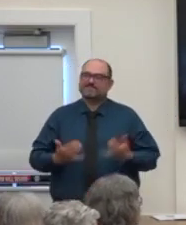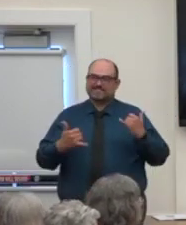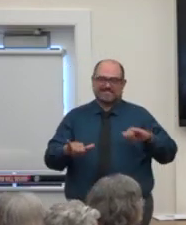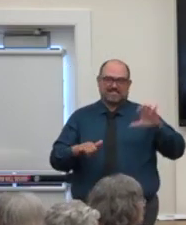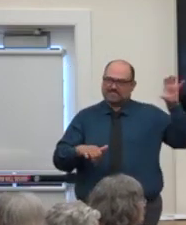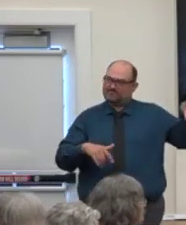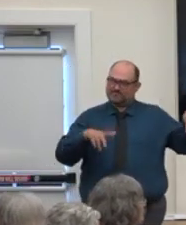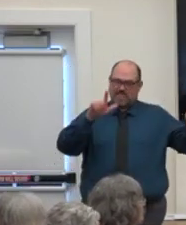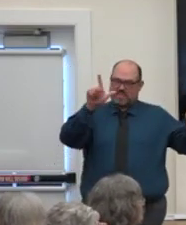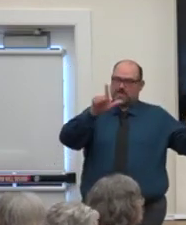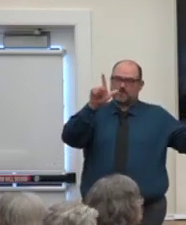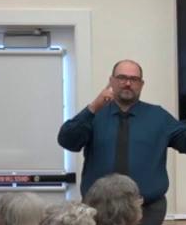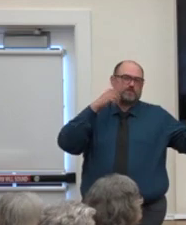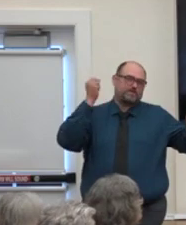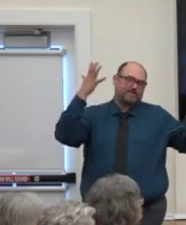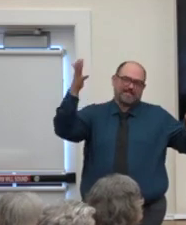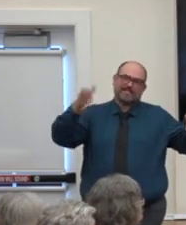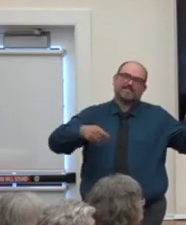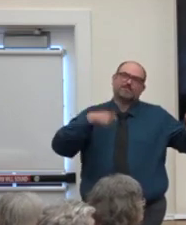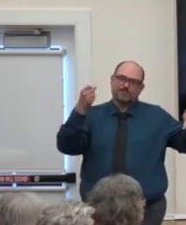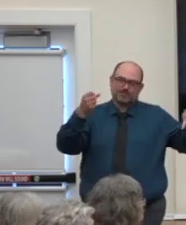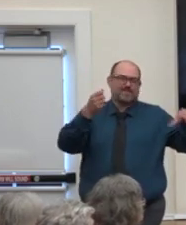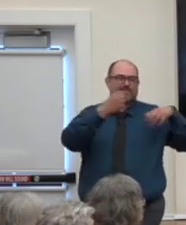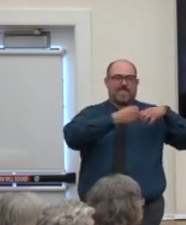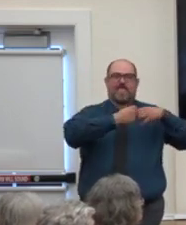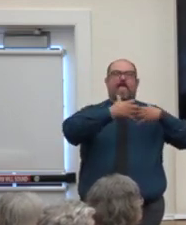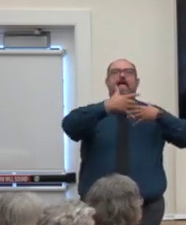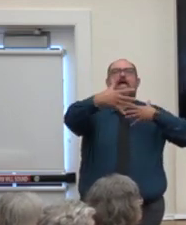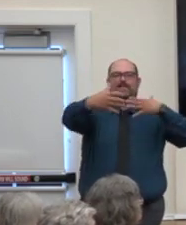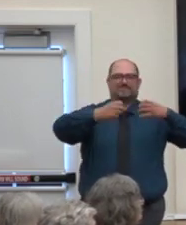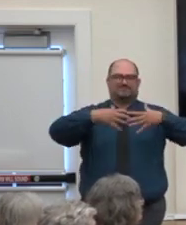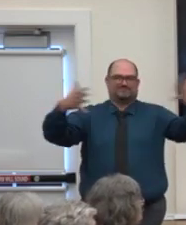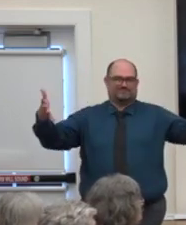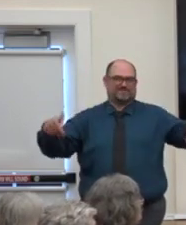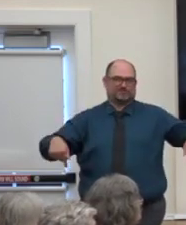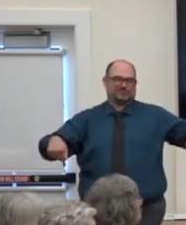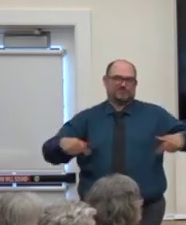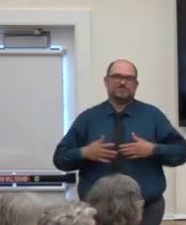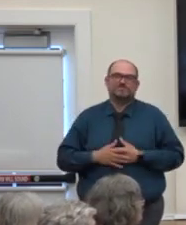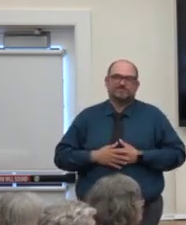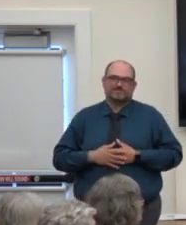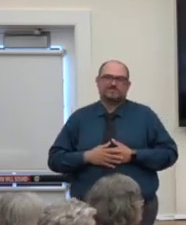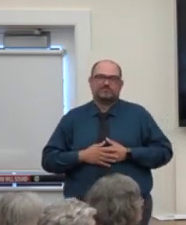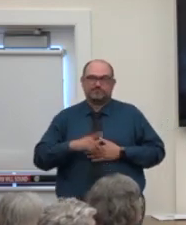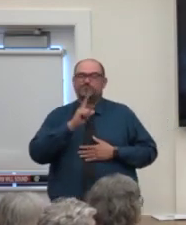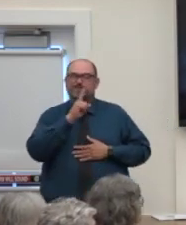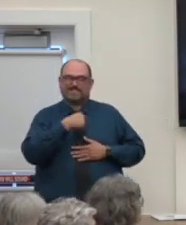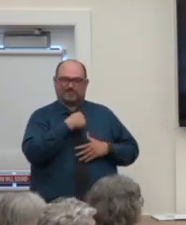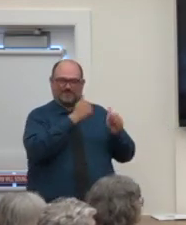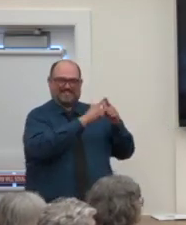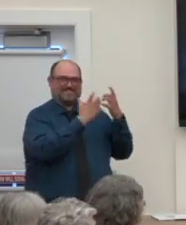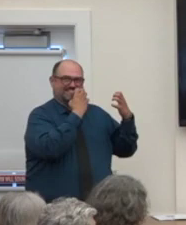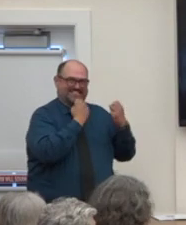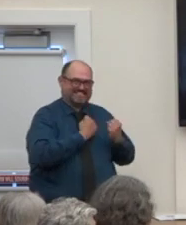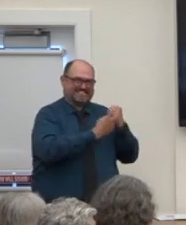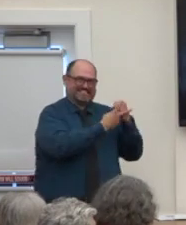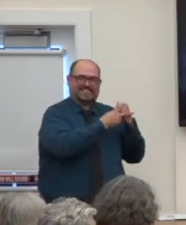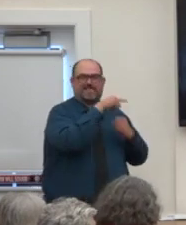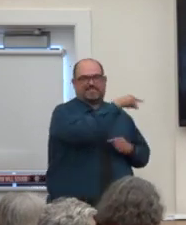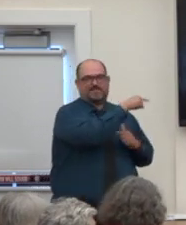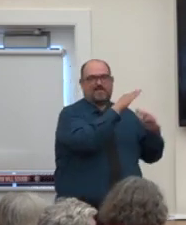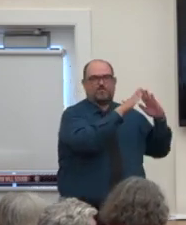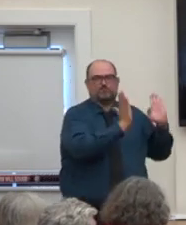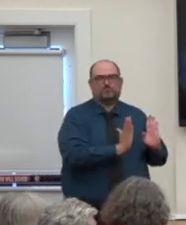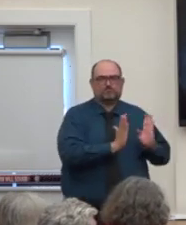we've added on quite a bit. But we work hard to preserve that. The town community preservation